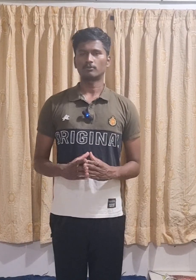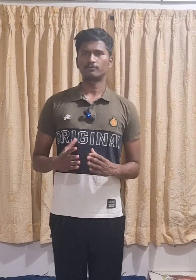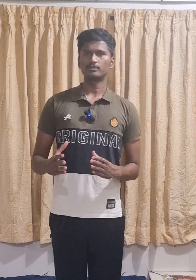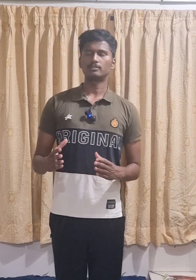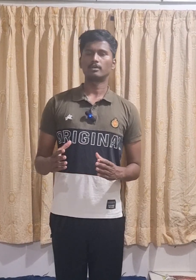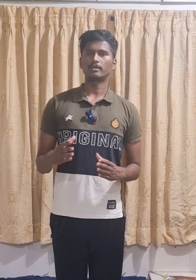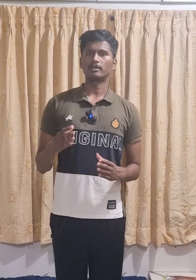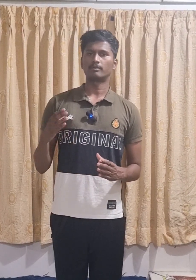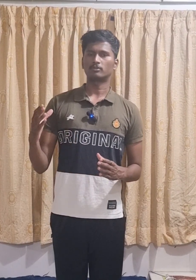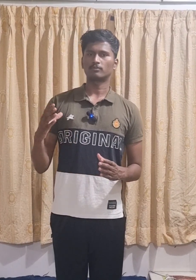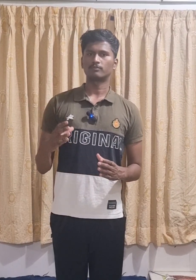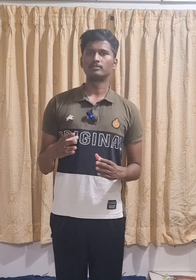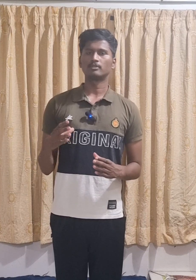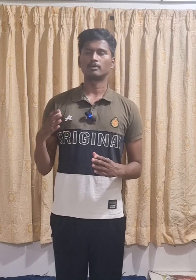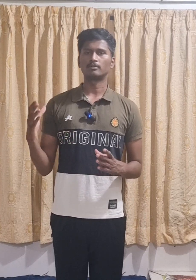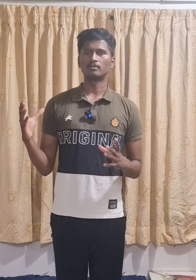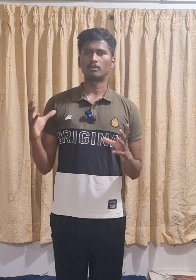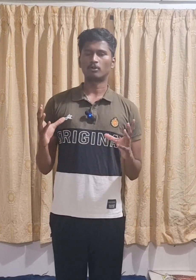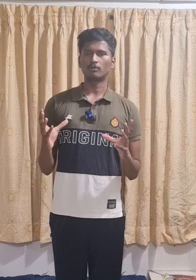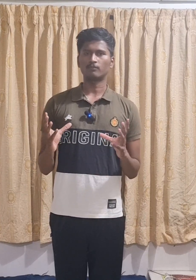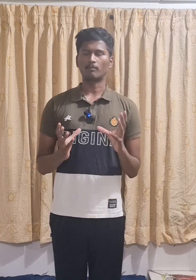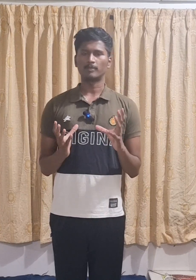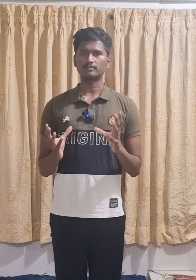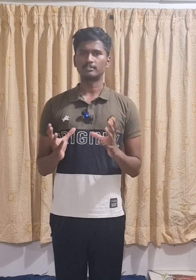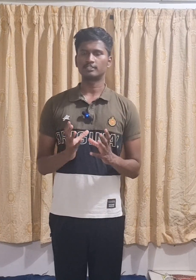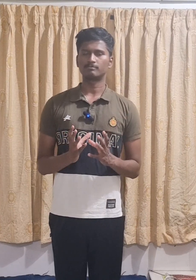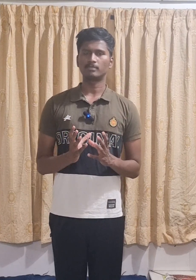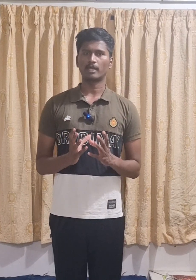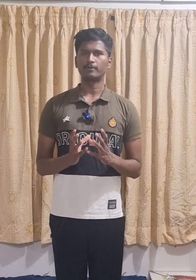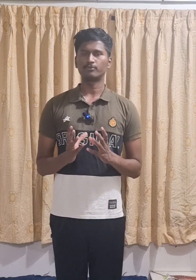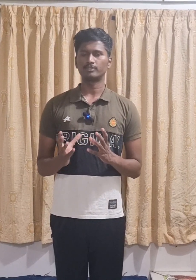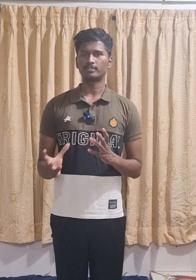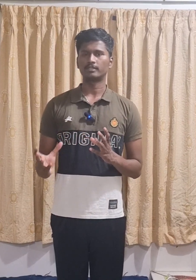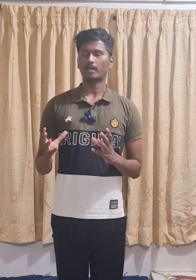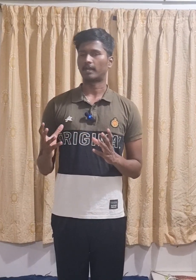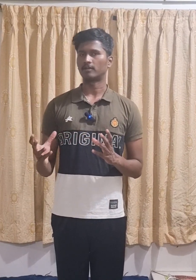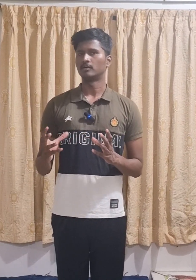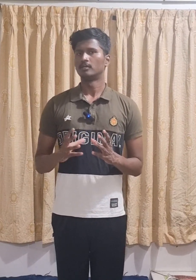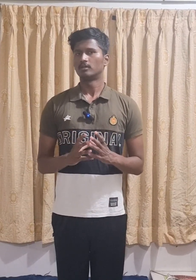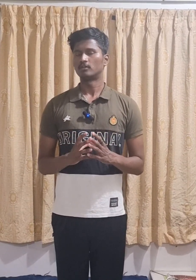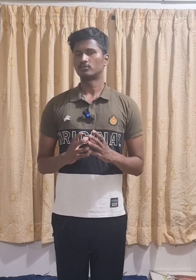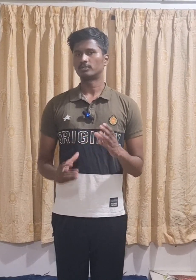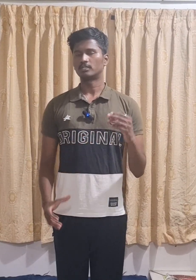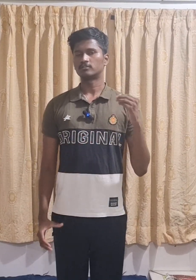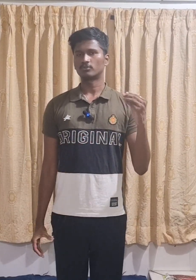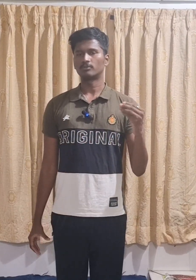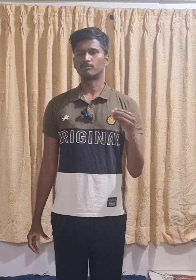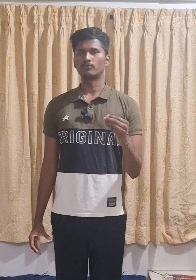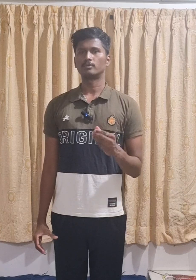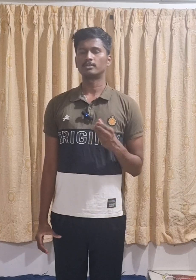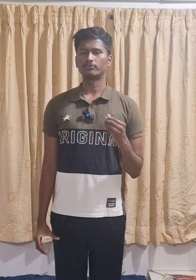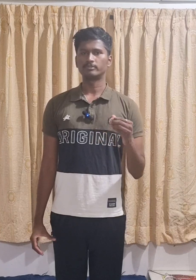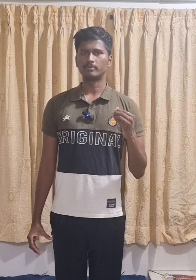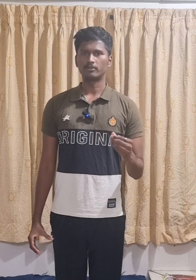which the lot of complexity is being added to it, and it also improves the reusability of